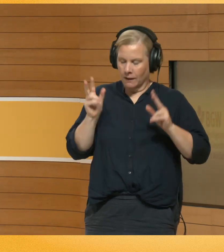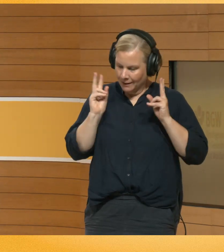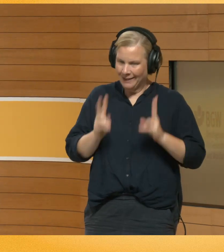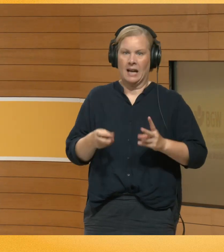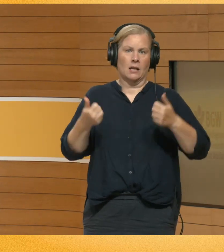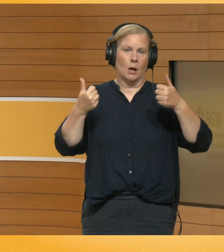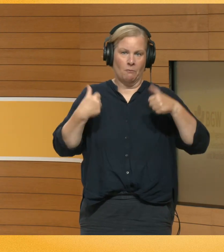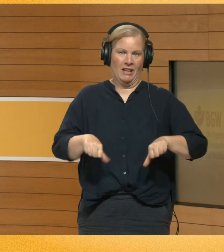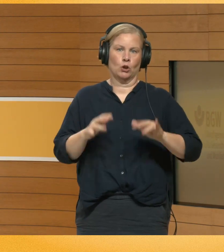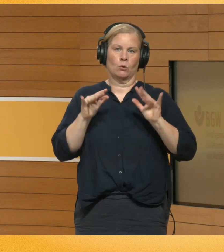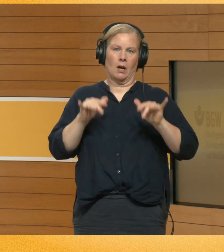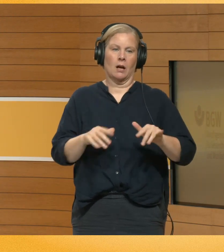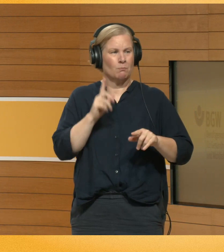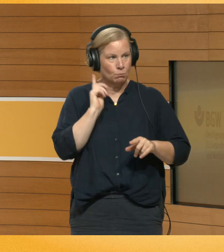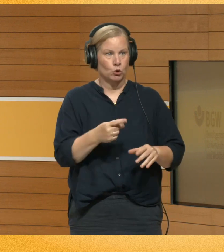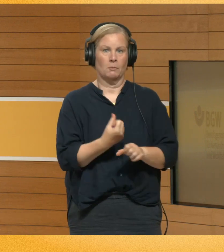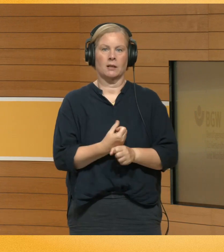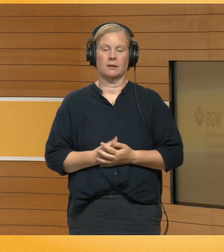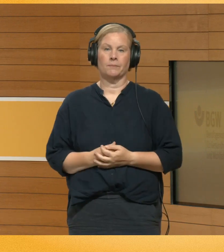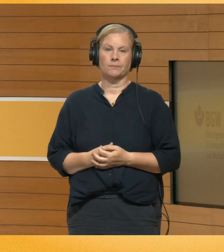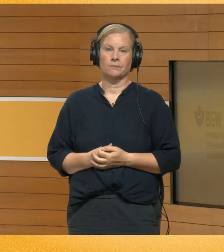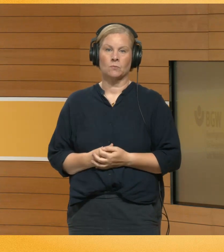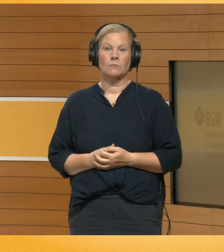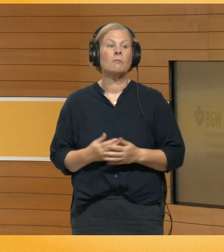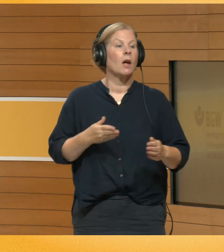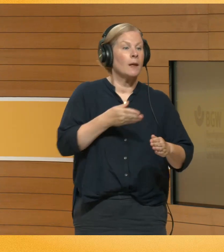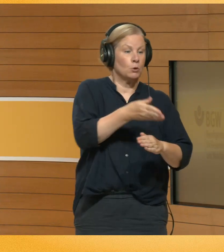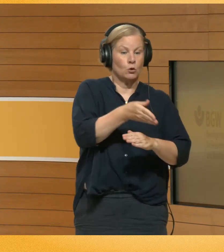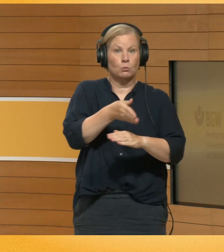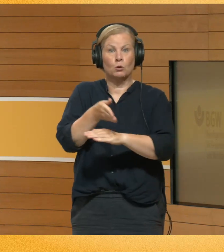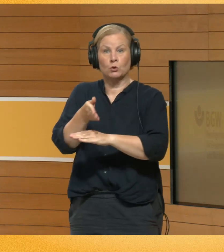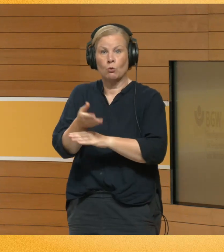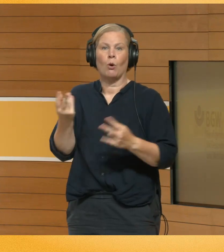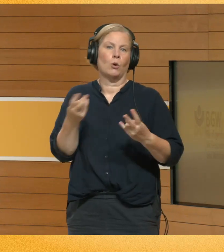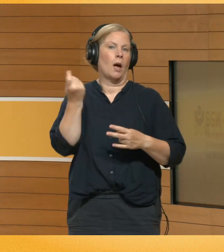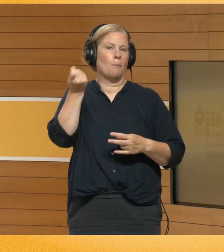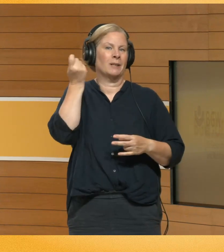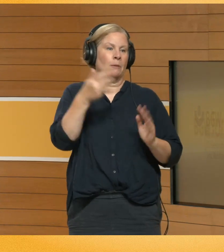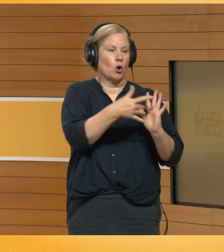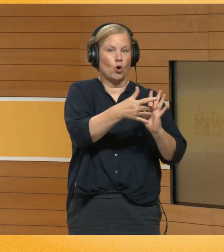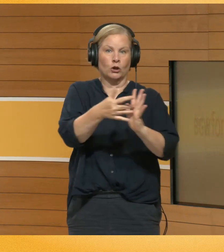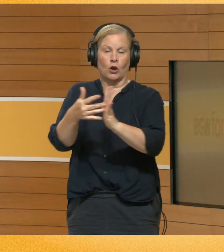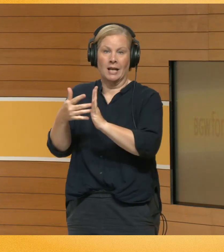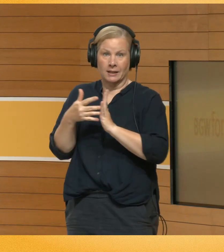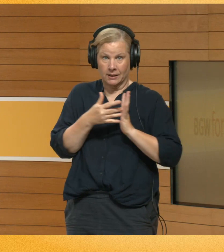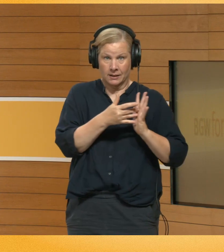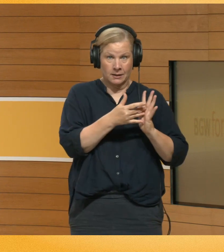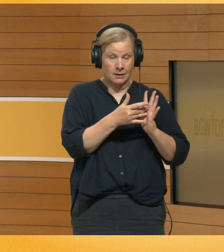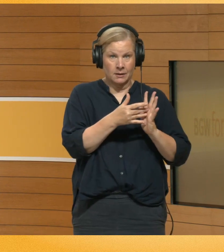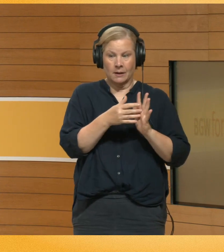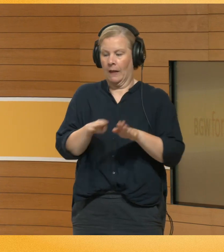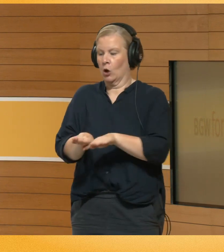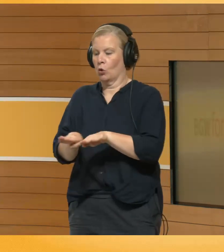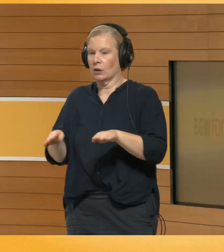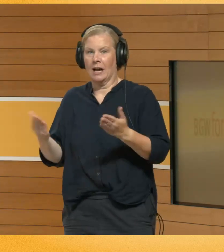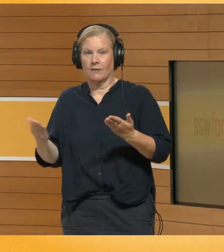they need to be aware that they are legally obliged to do this. When we go and visit companies and audit